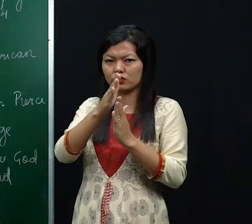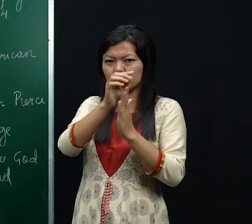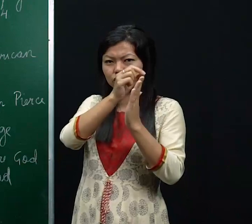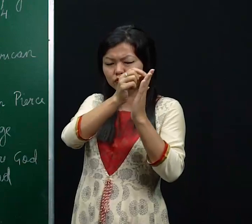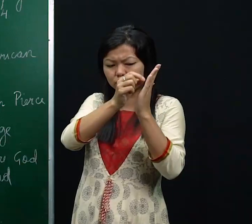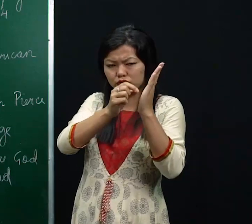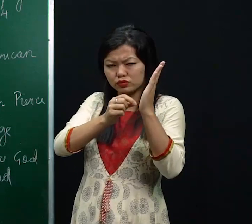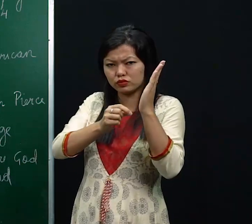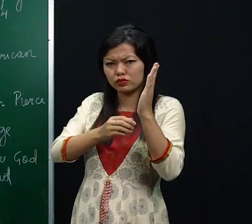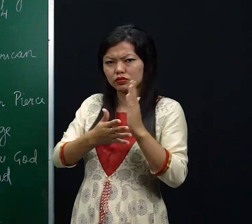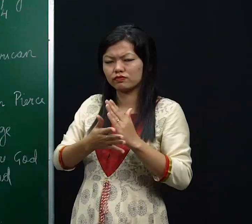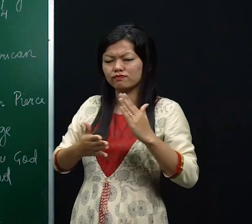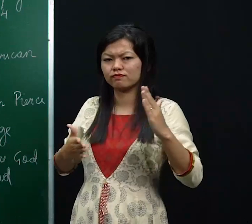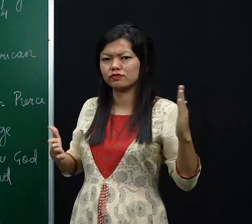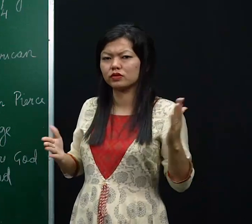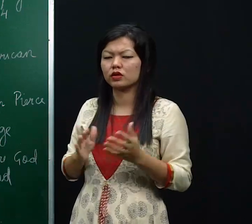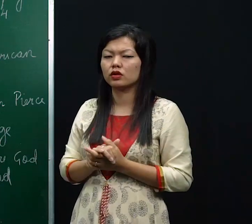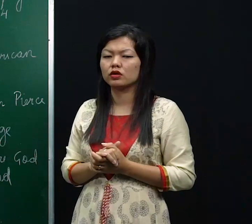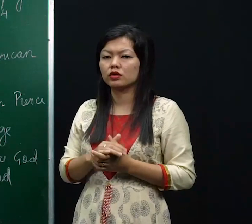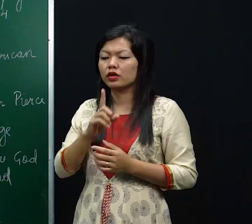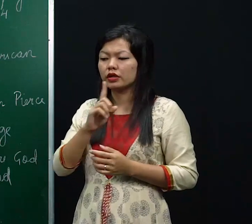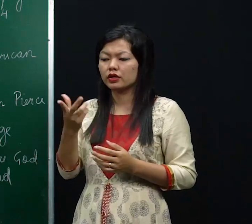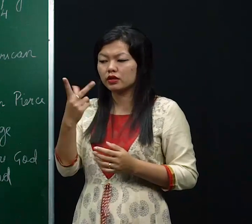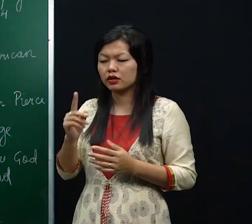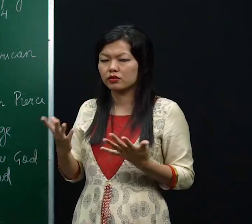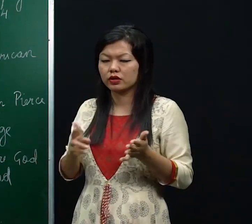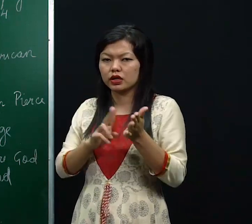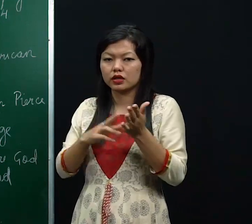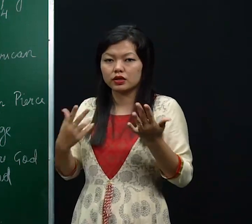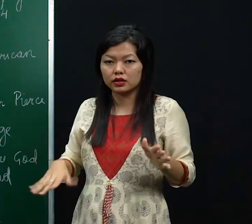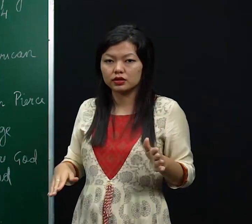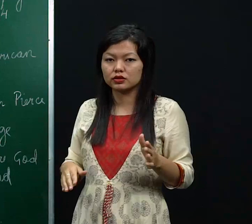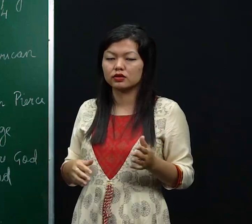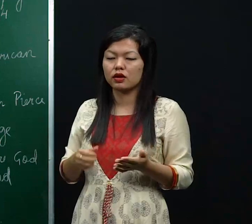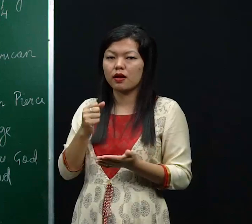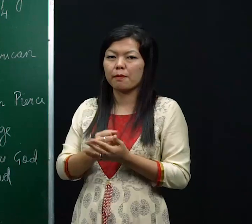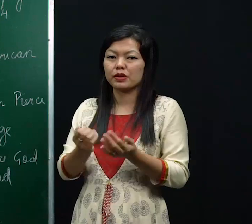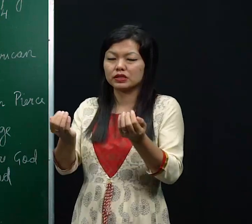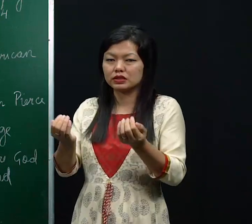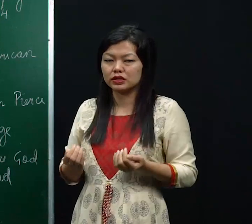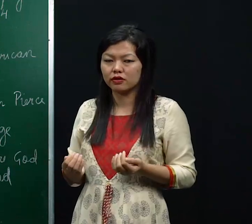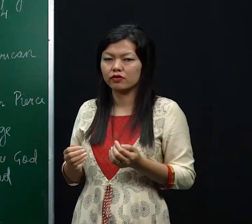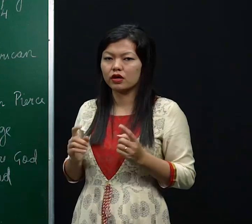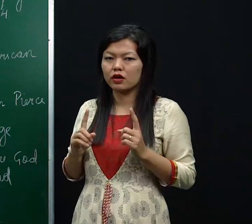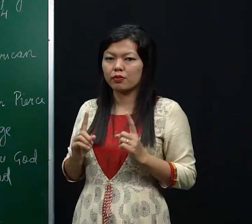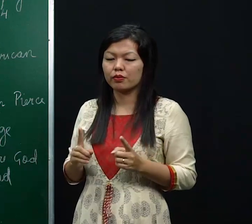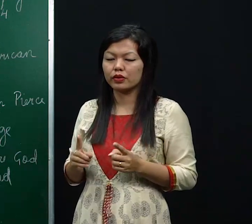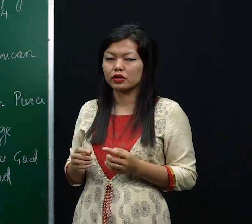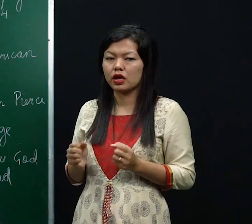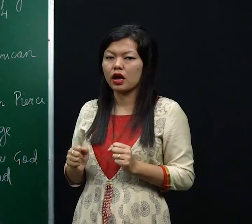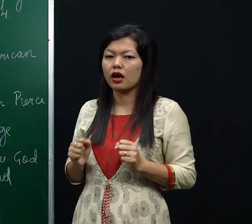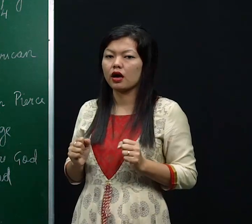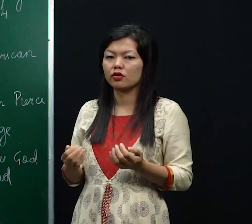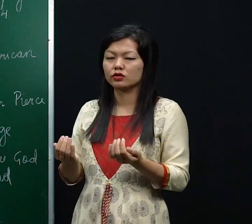the nature had to be protected, but the whites, that means the so-called advanced group of people, the whites do not consider the earth